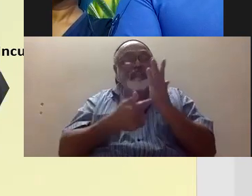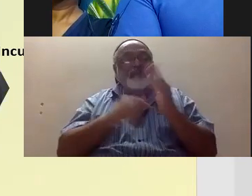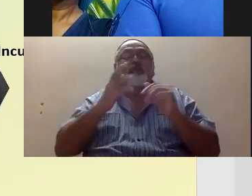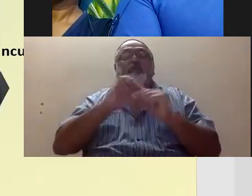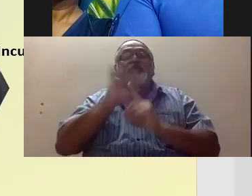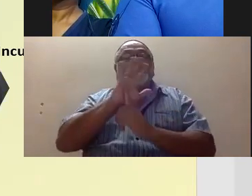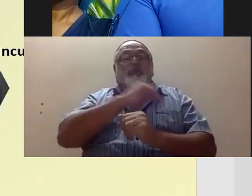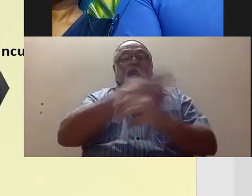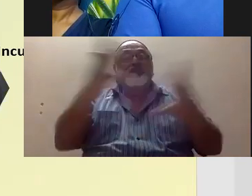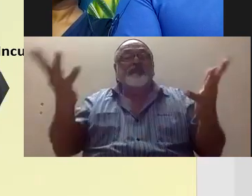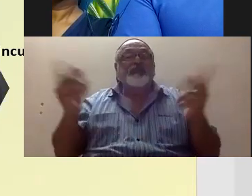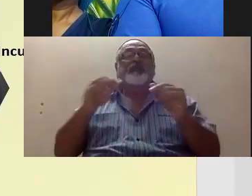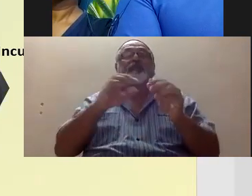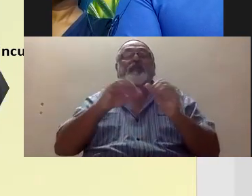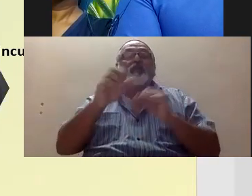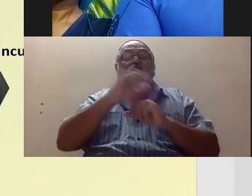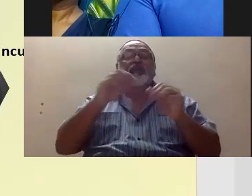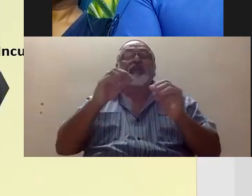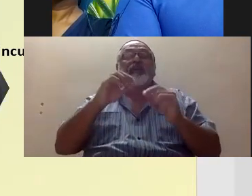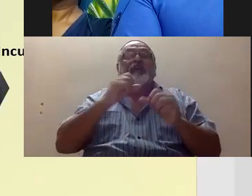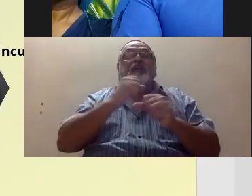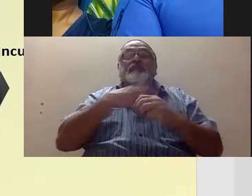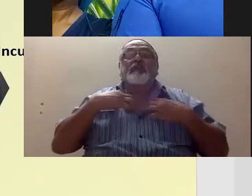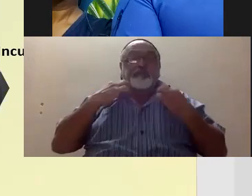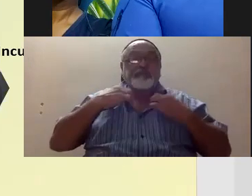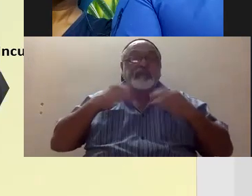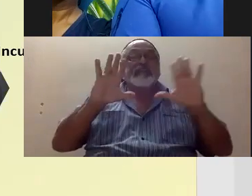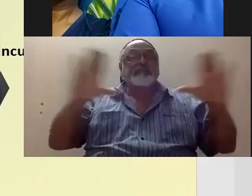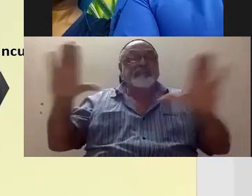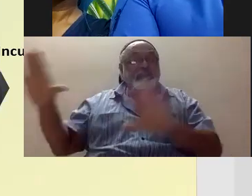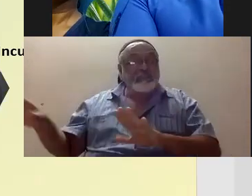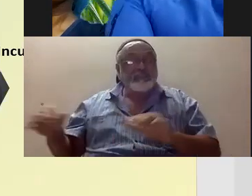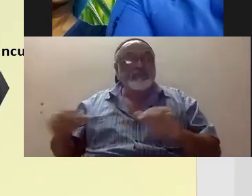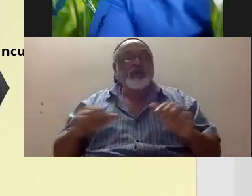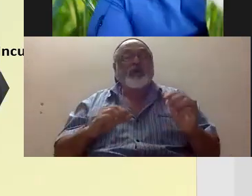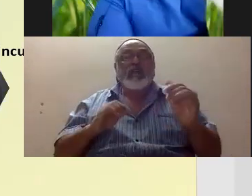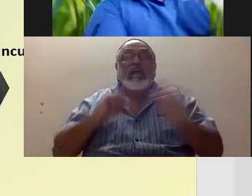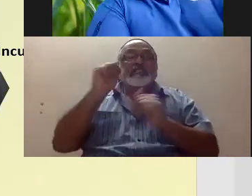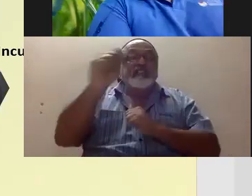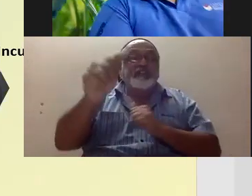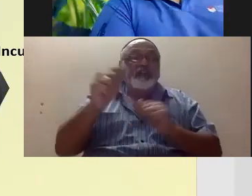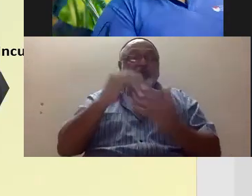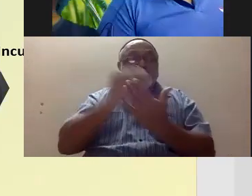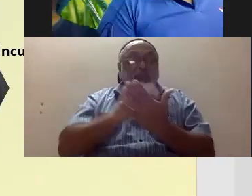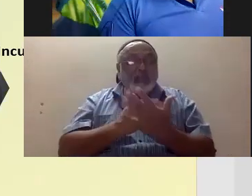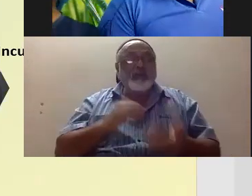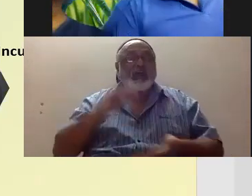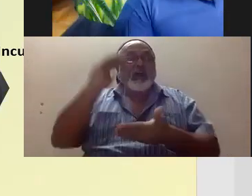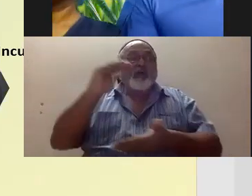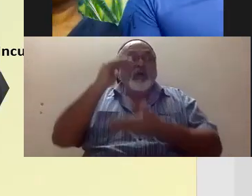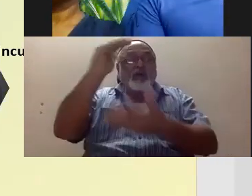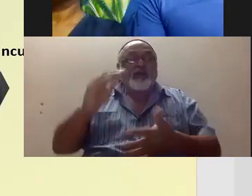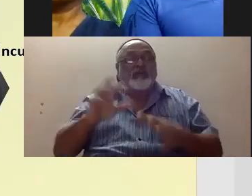entrepreneurship space, whether it is a garment exhibition or accelerator program or awards in the mainstream,